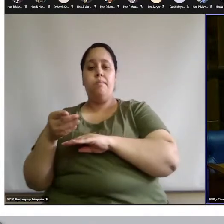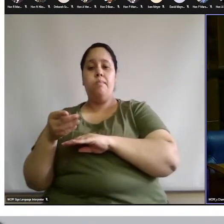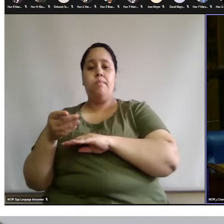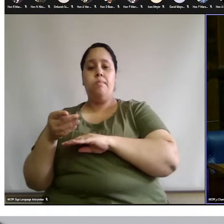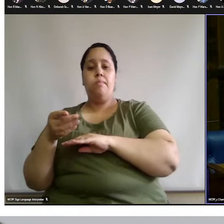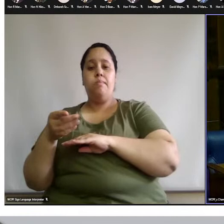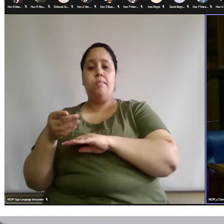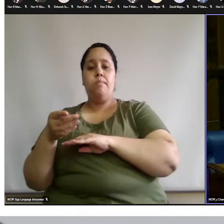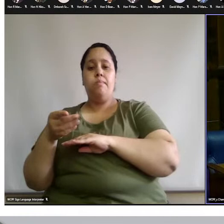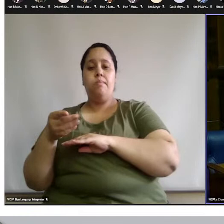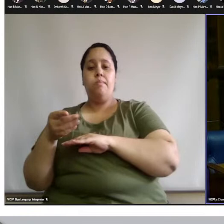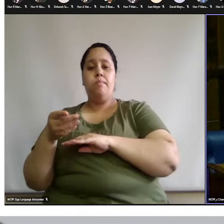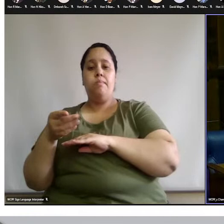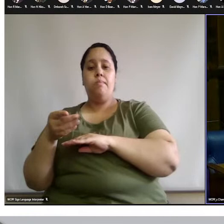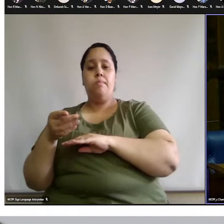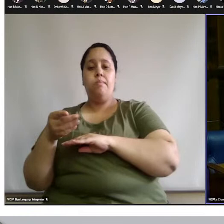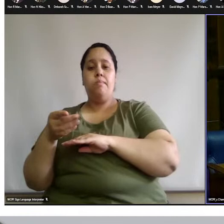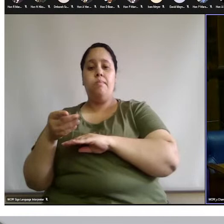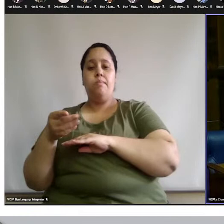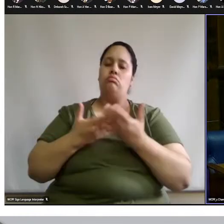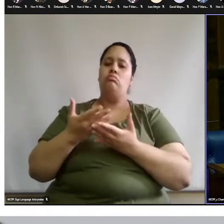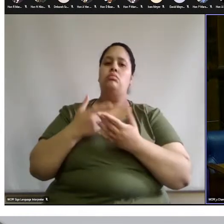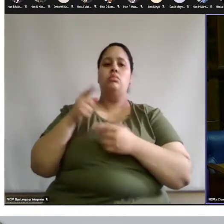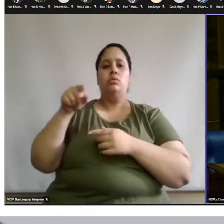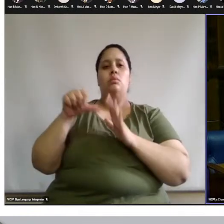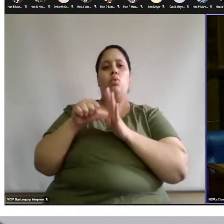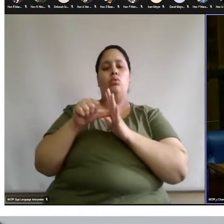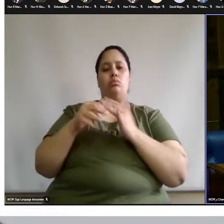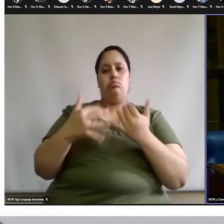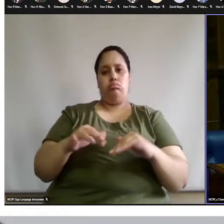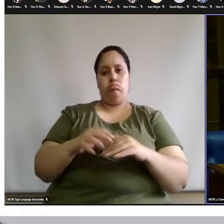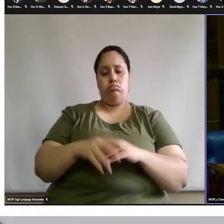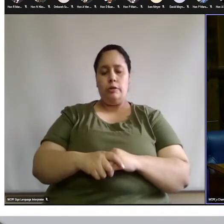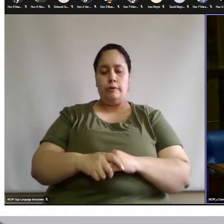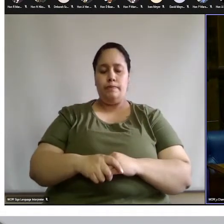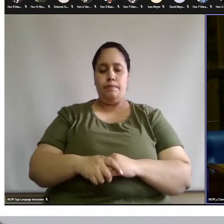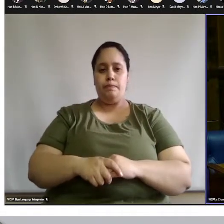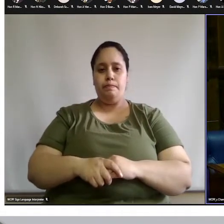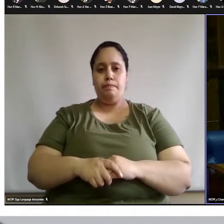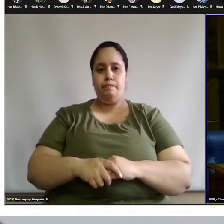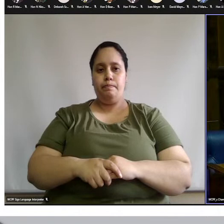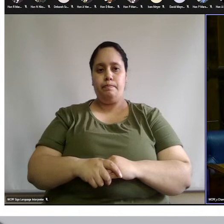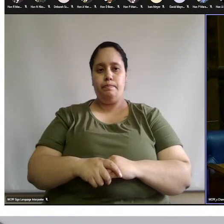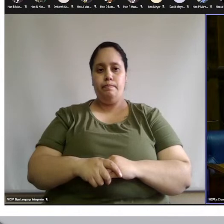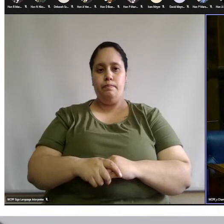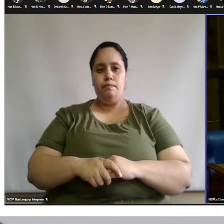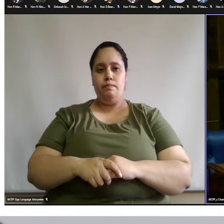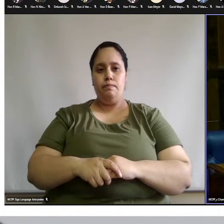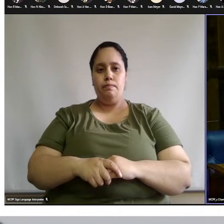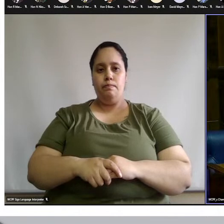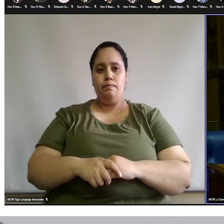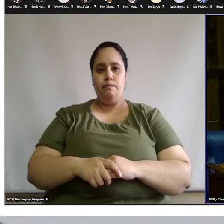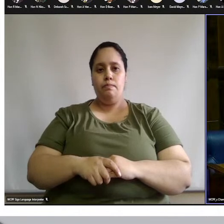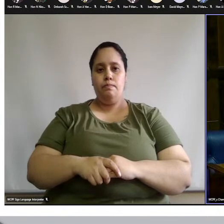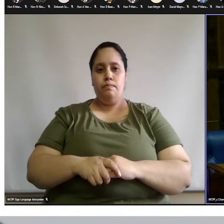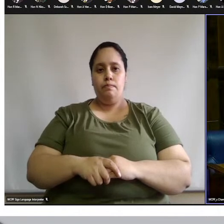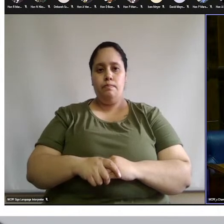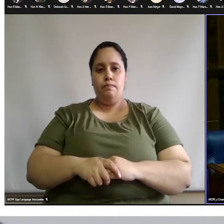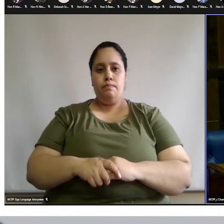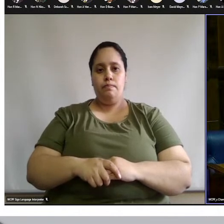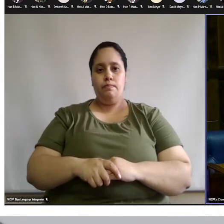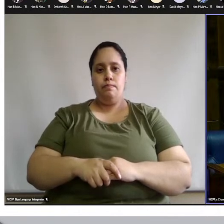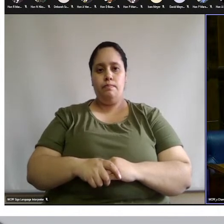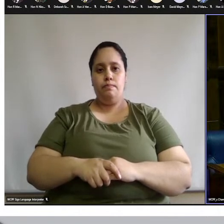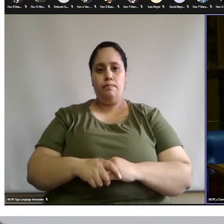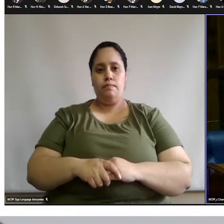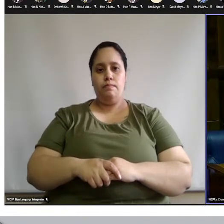opvat. Ek dink is baie, baie belangrik. I want to say initially that, of course, you know, we